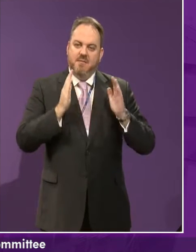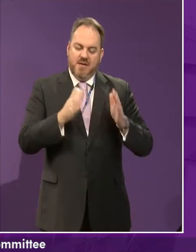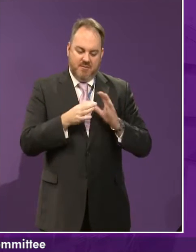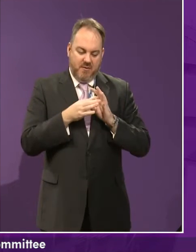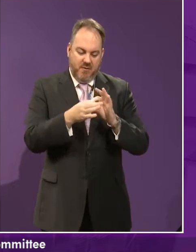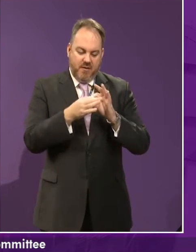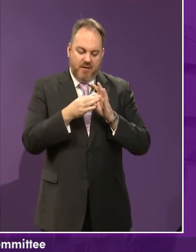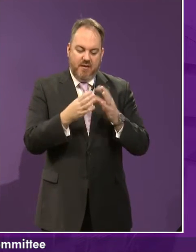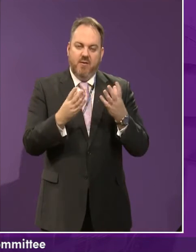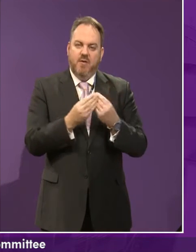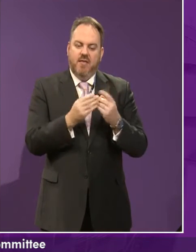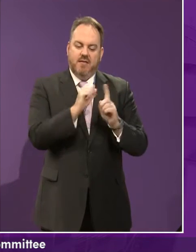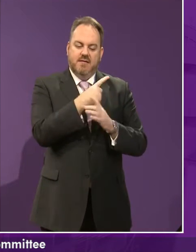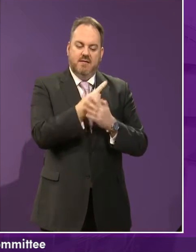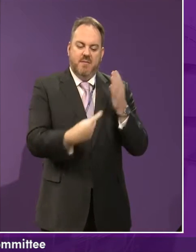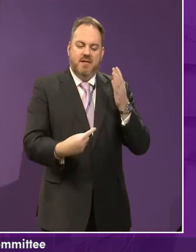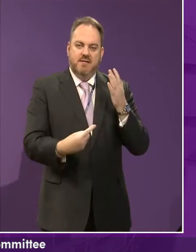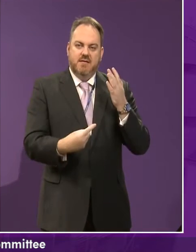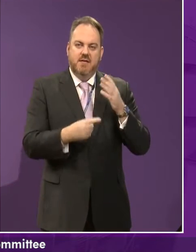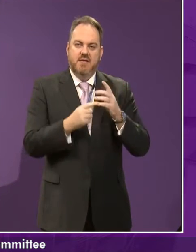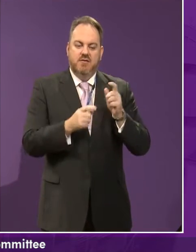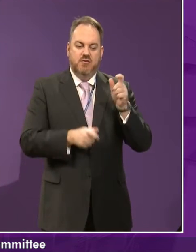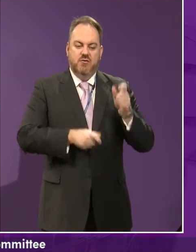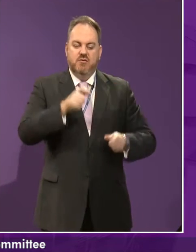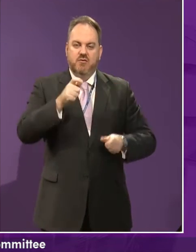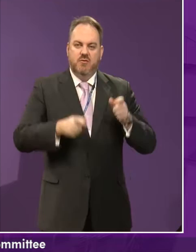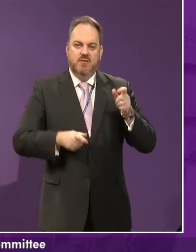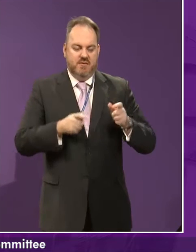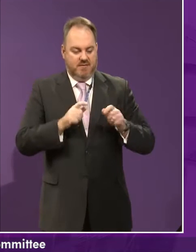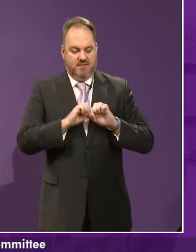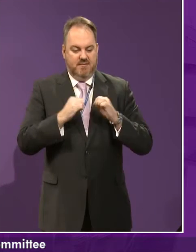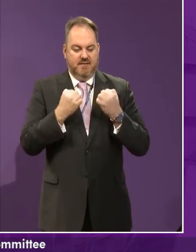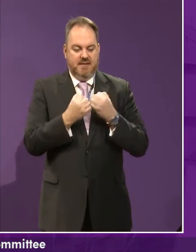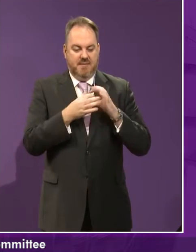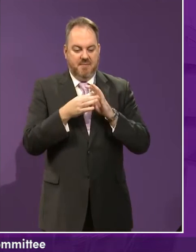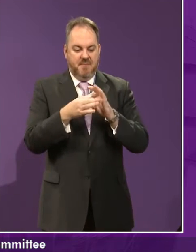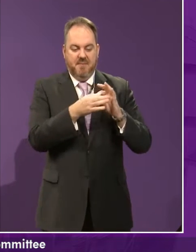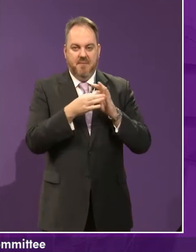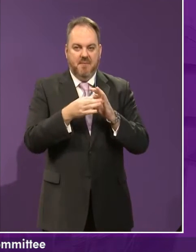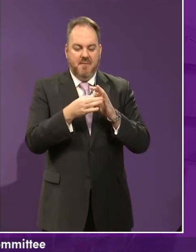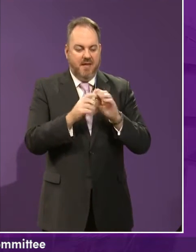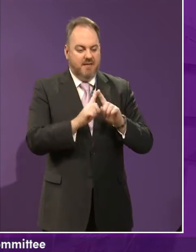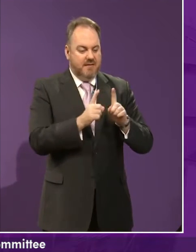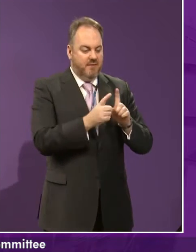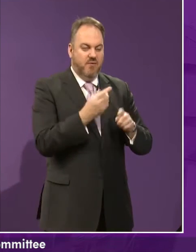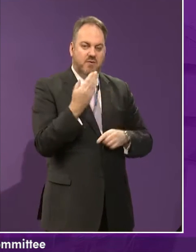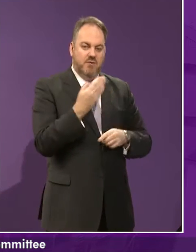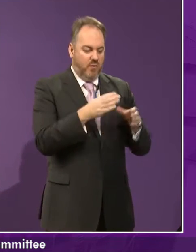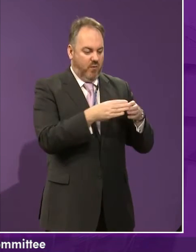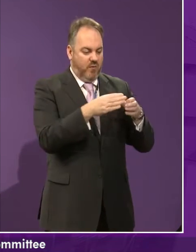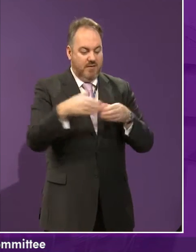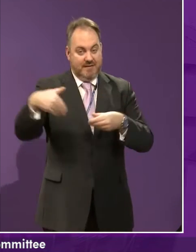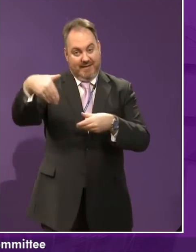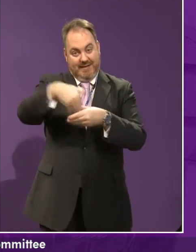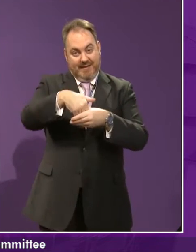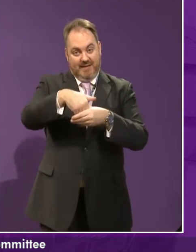Disability Service and each of the academic schools. I think there are issues